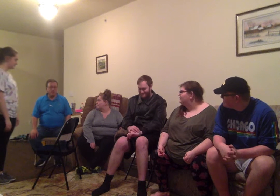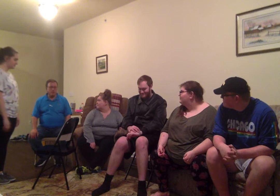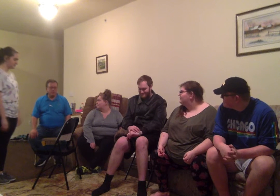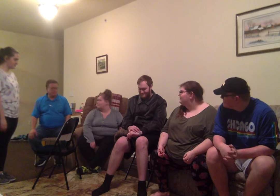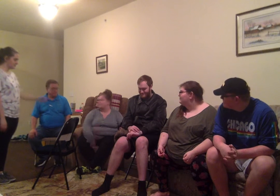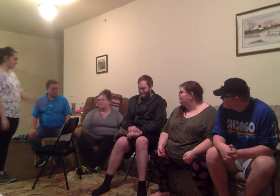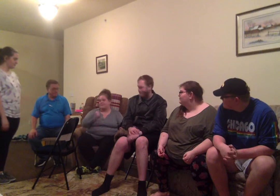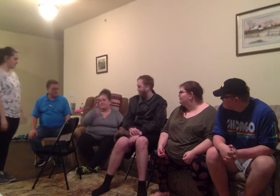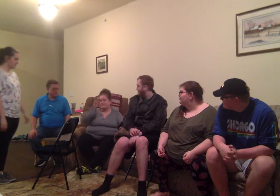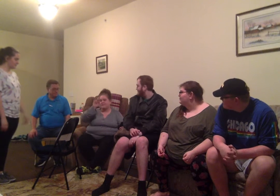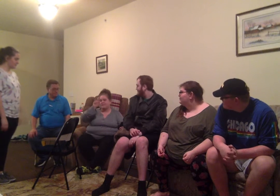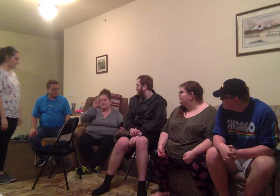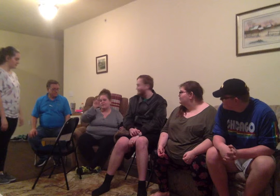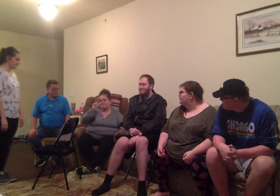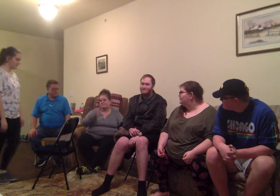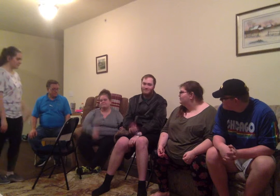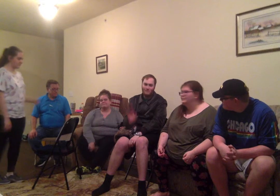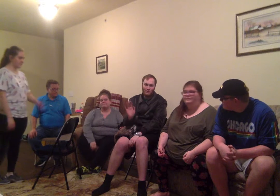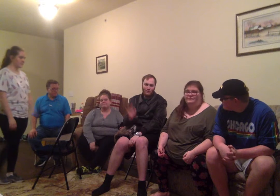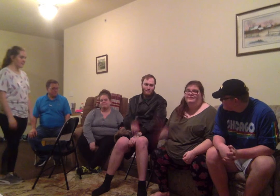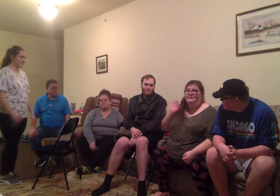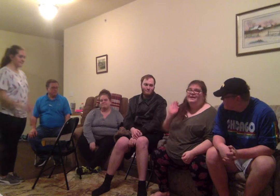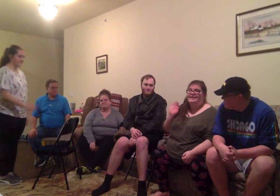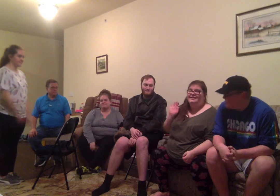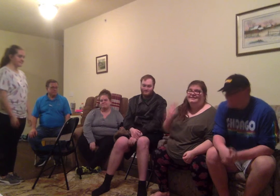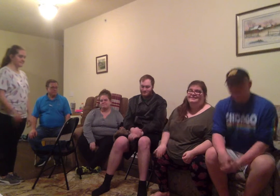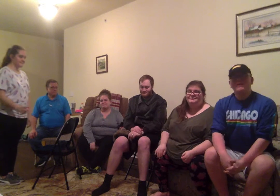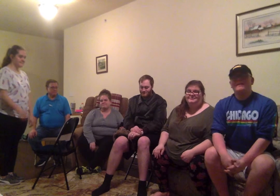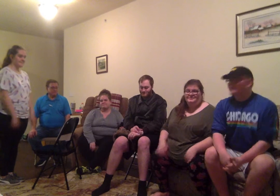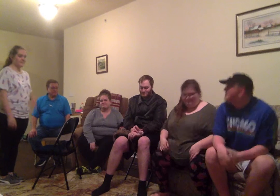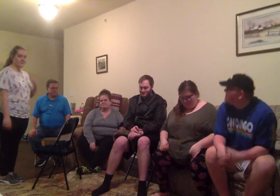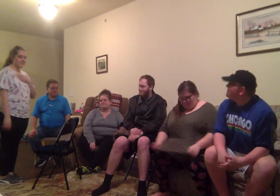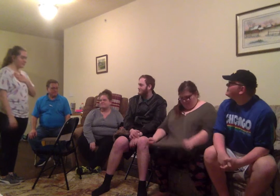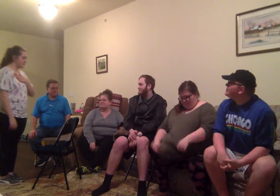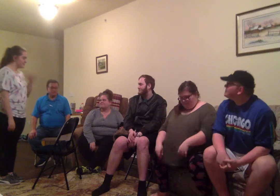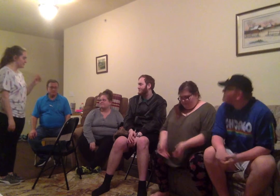I'm Michael. Victoria. I'm Noah. And Kayla. And I'm Mark. And I'm Rachel.